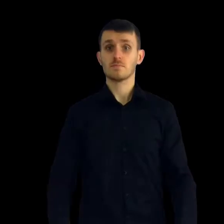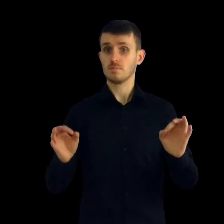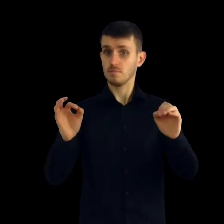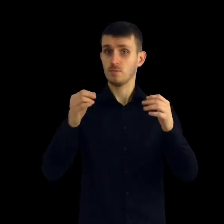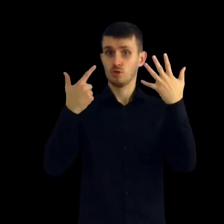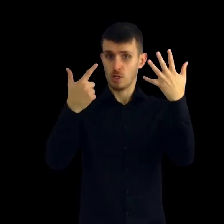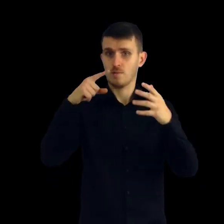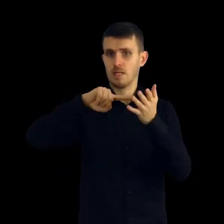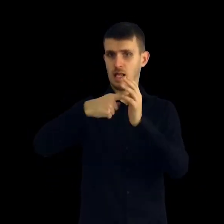Let's multiply